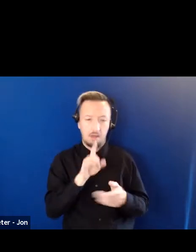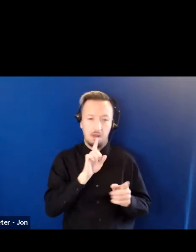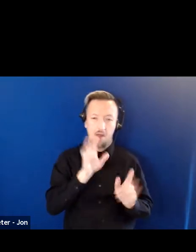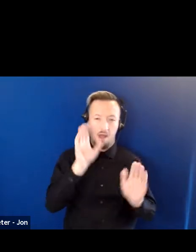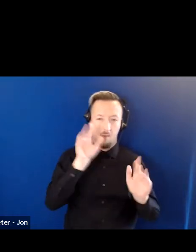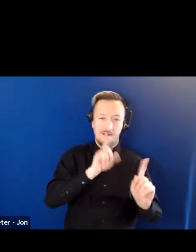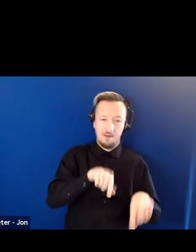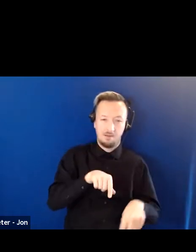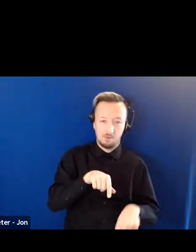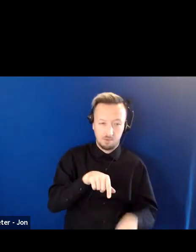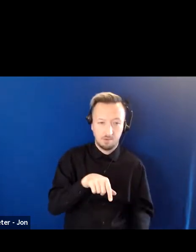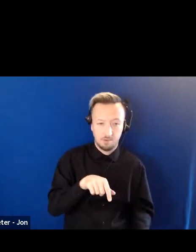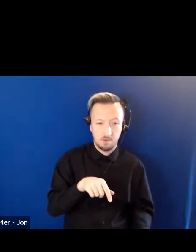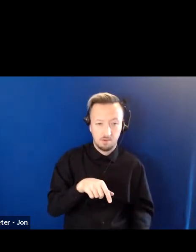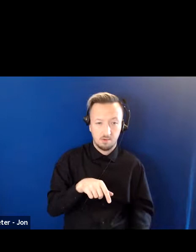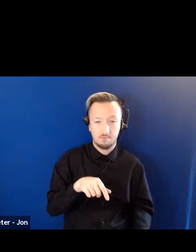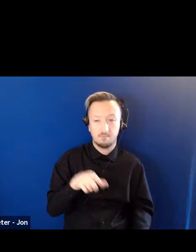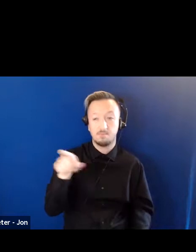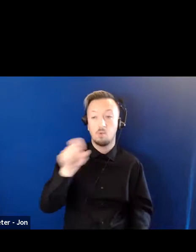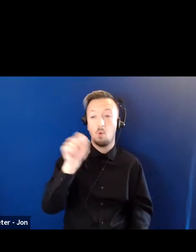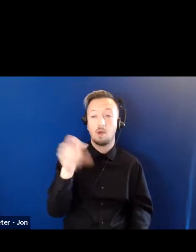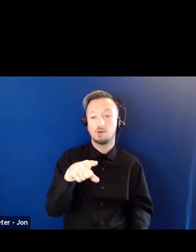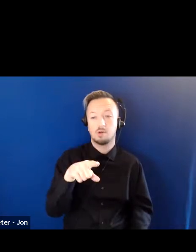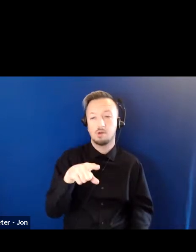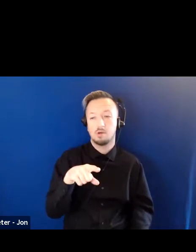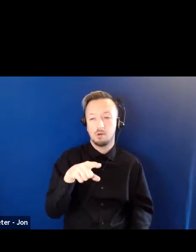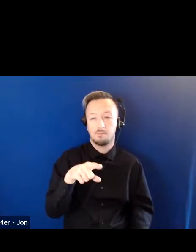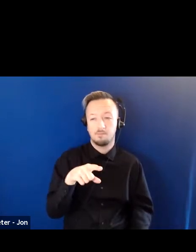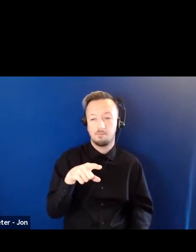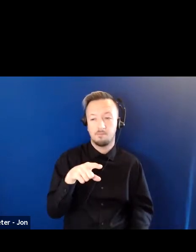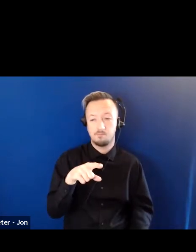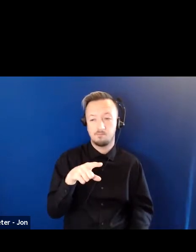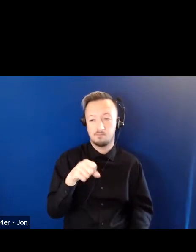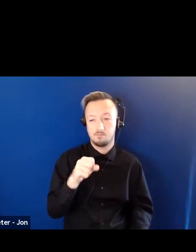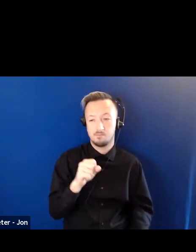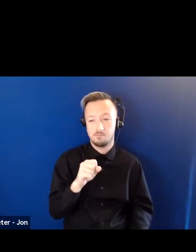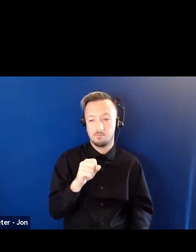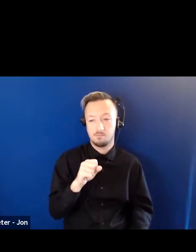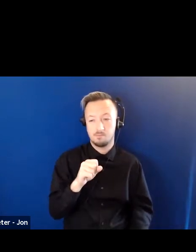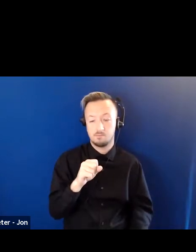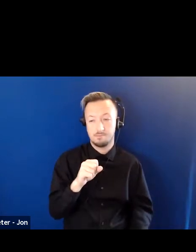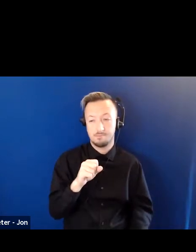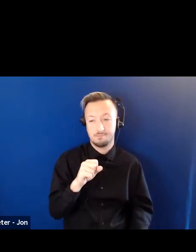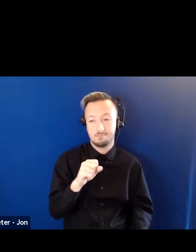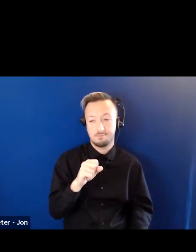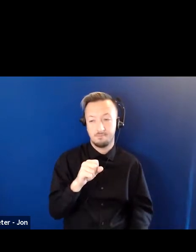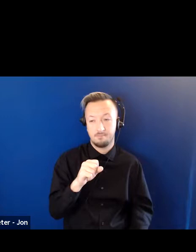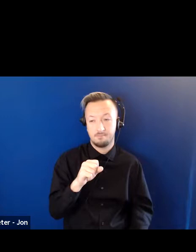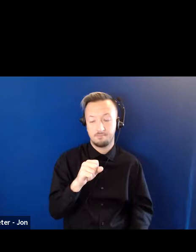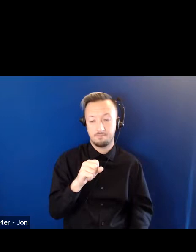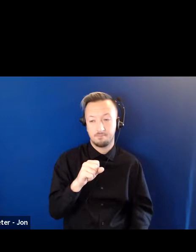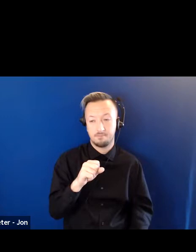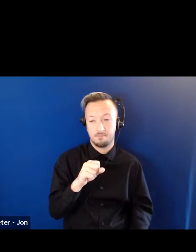later in the presentation. But the question is, how do we explain to a conservative ED that